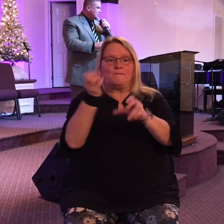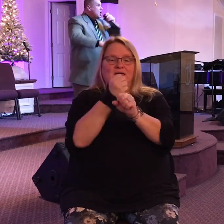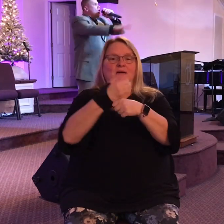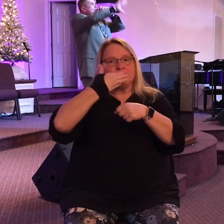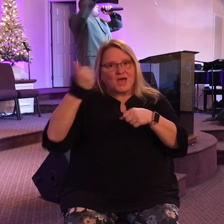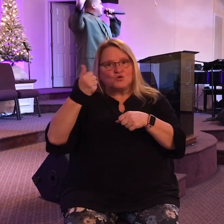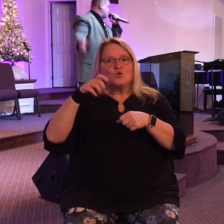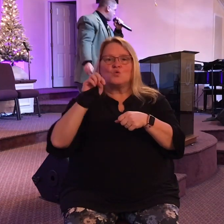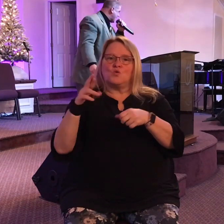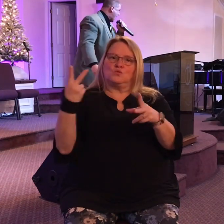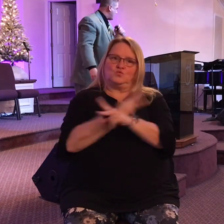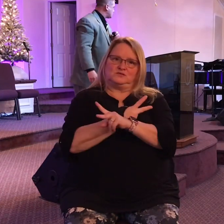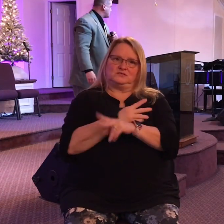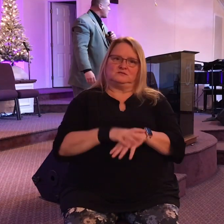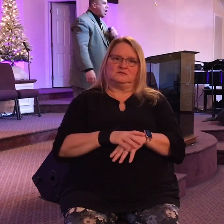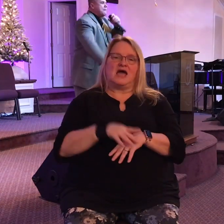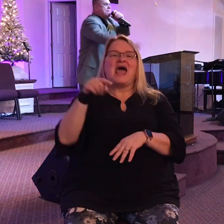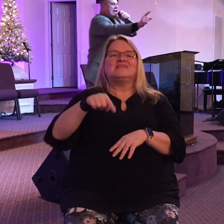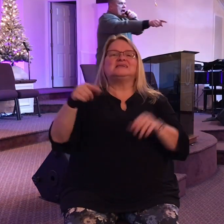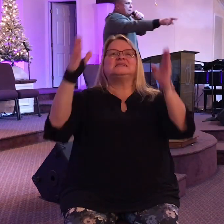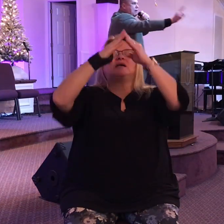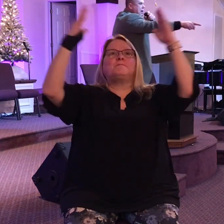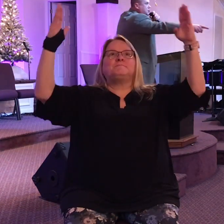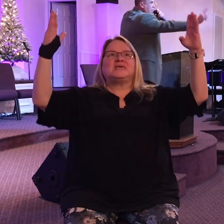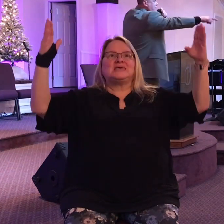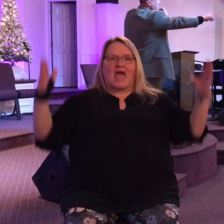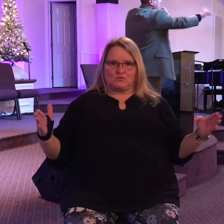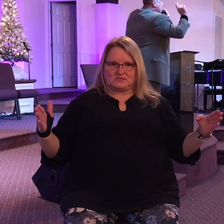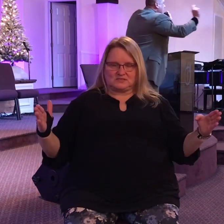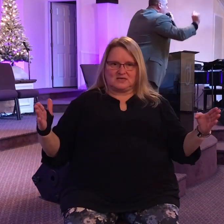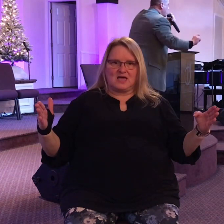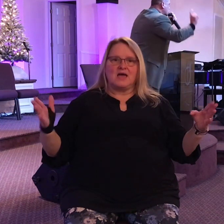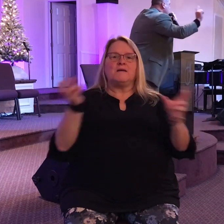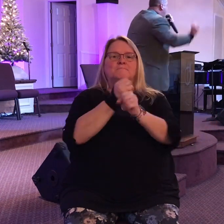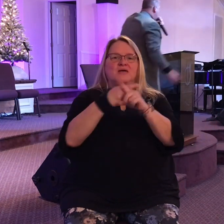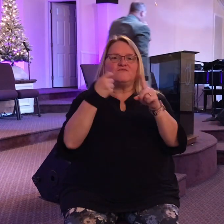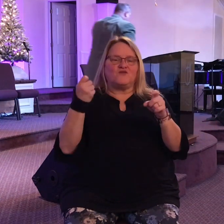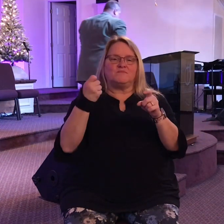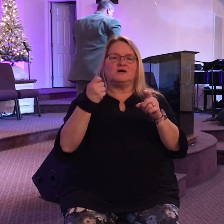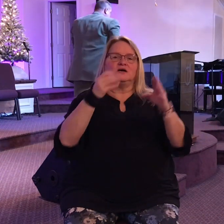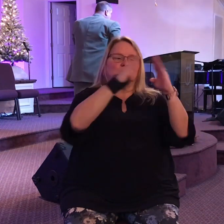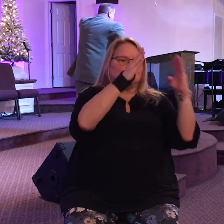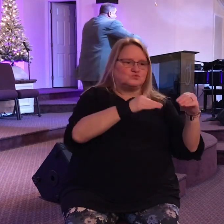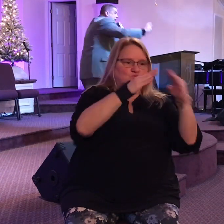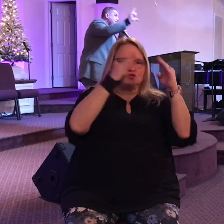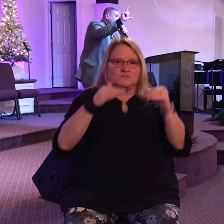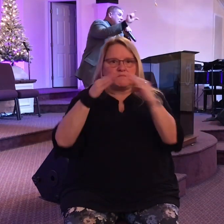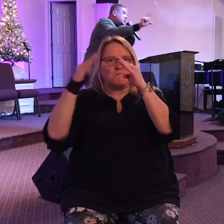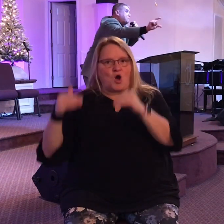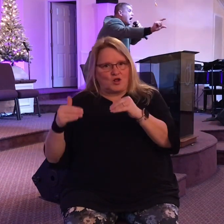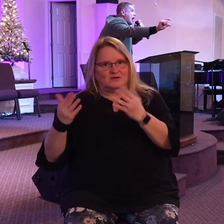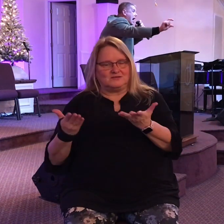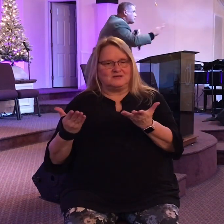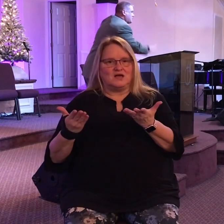worse. This is a big house made up of a bunch of little, smaller houses.